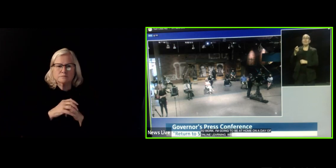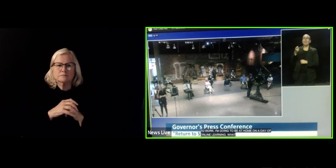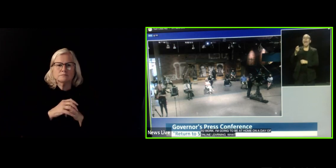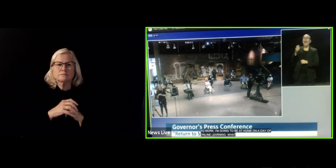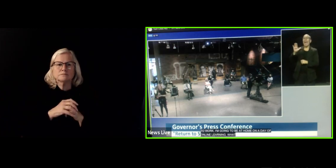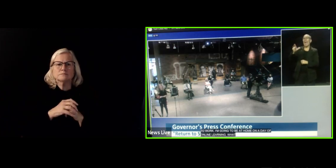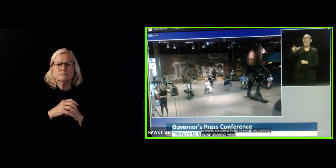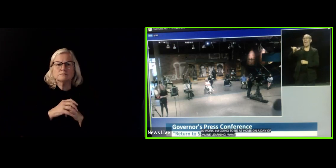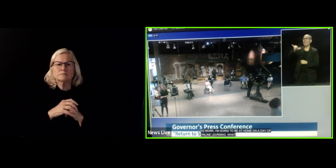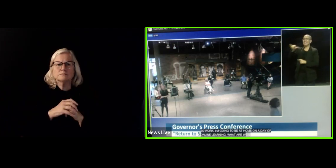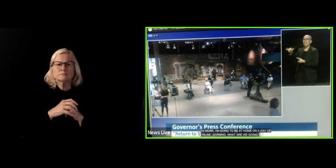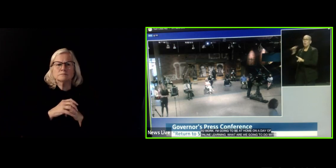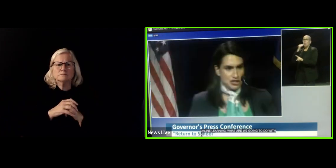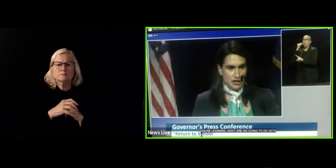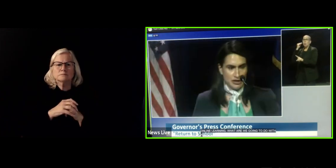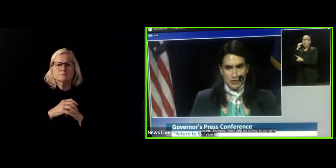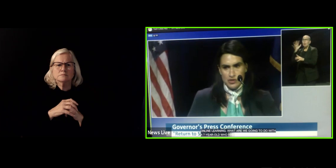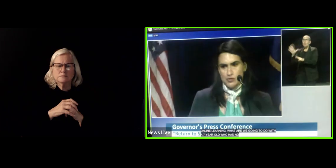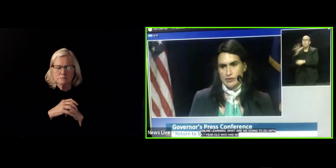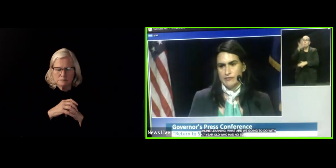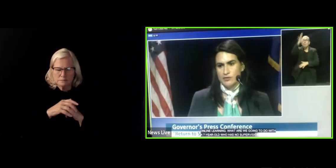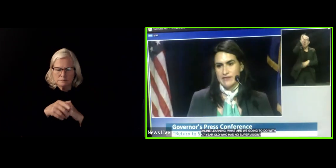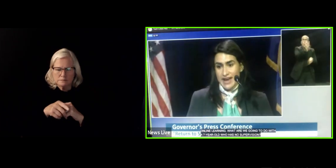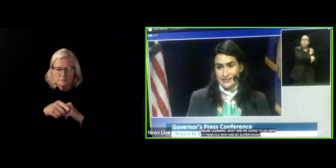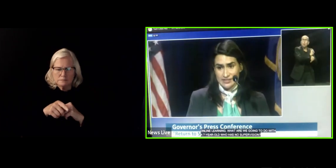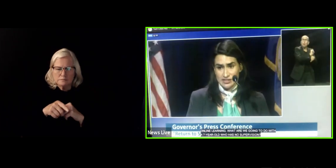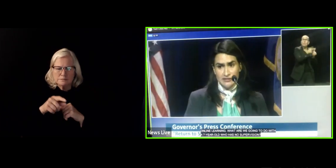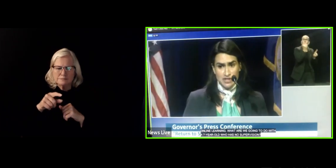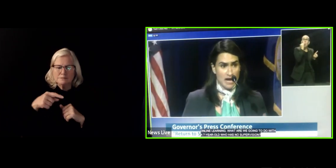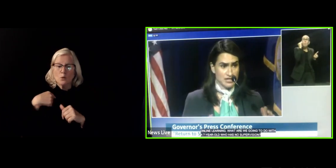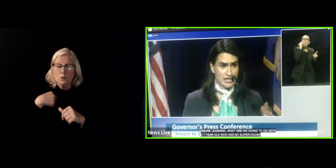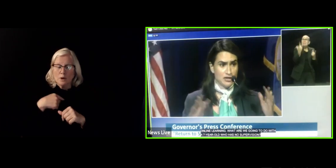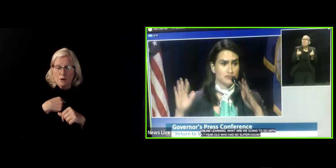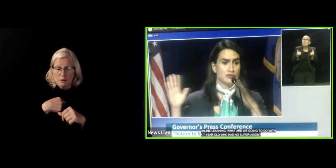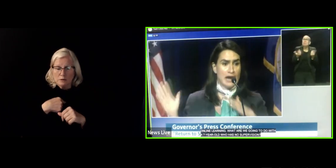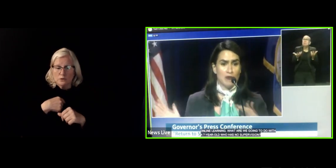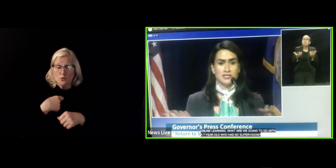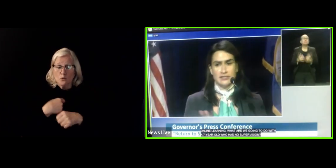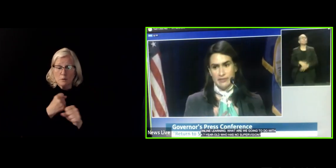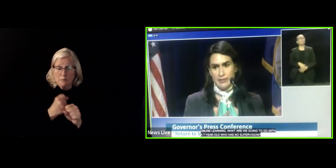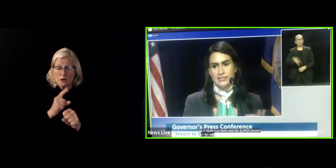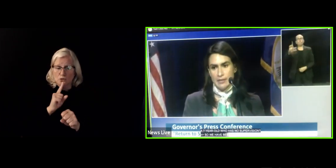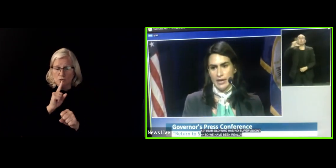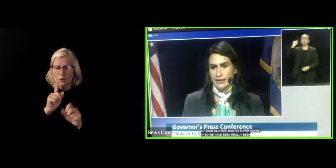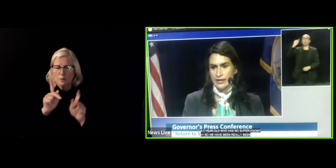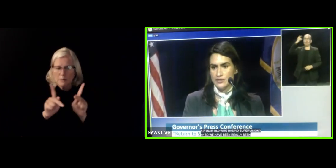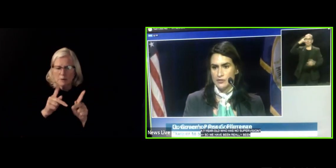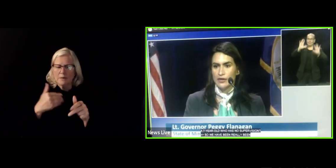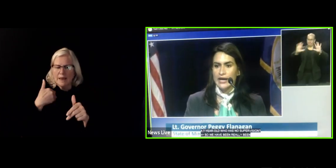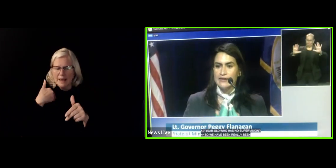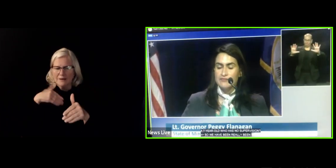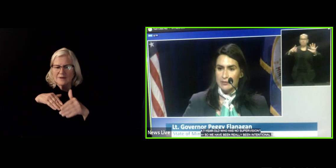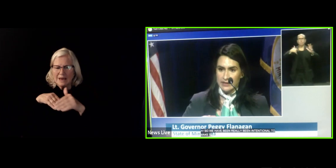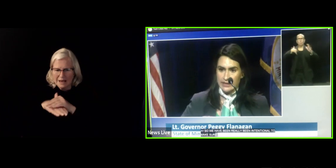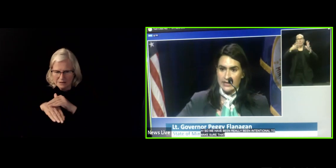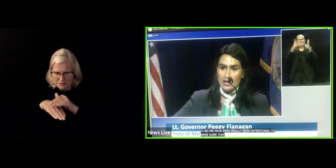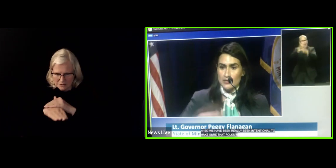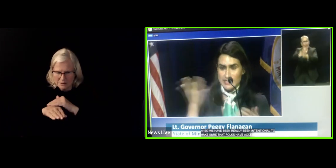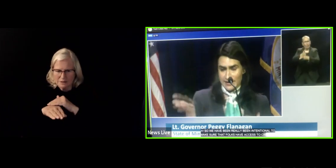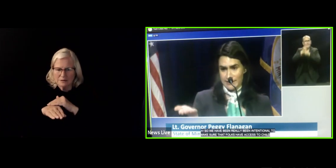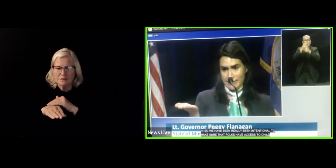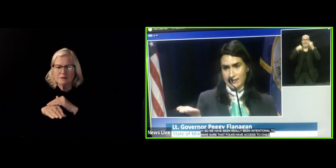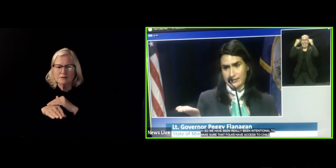So we have been really intentional to ensure that folks have access to childcare throughout the pandemic. And so for any family